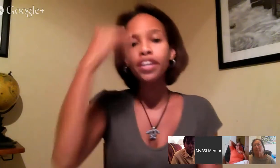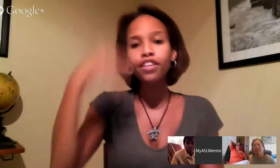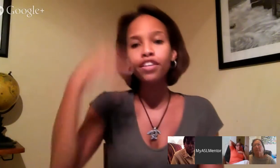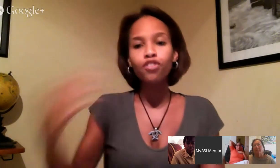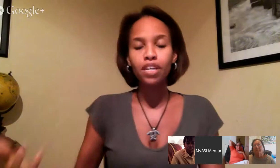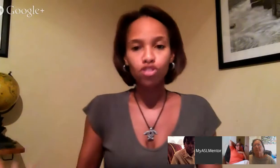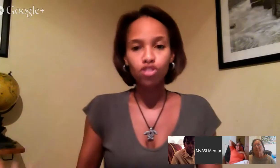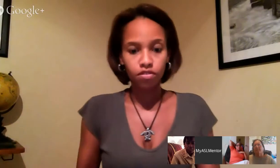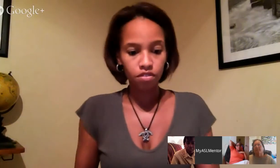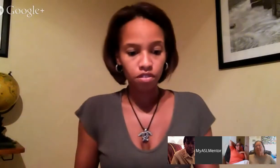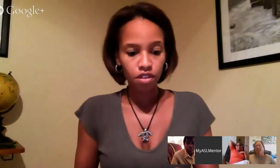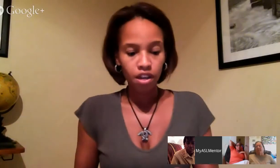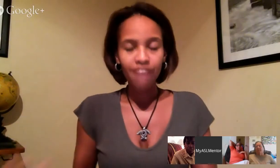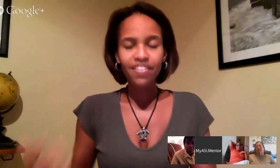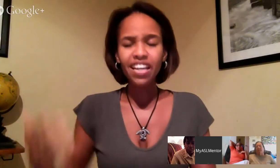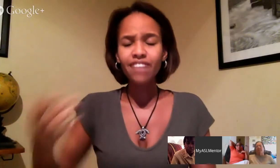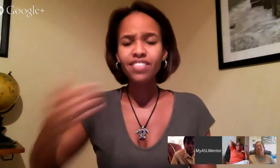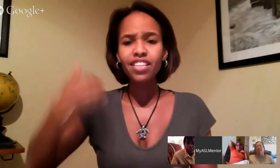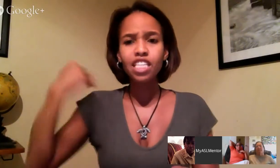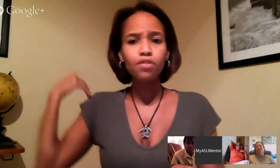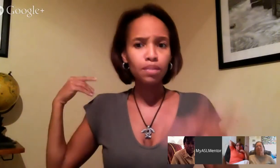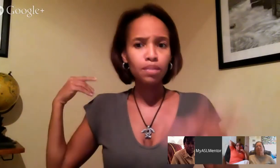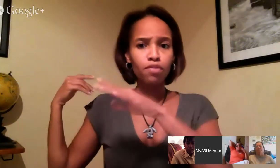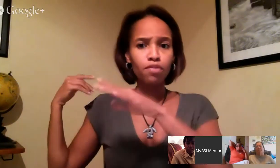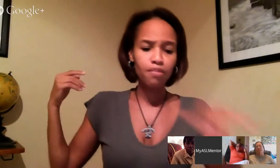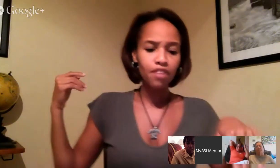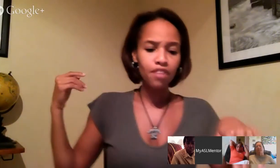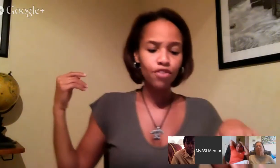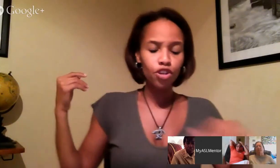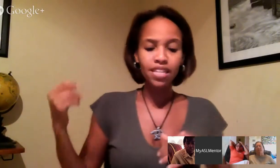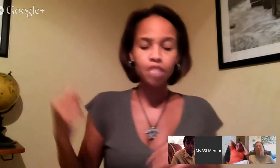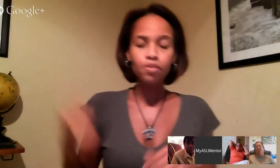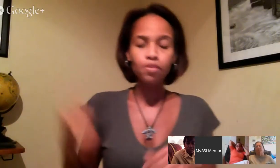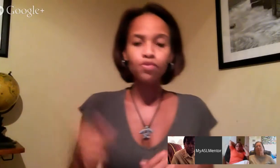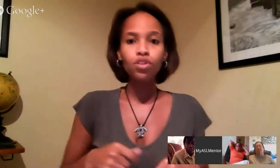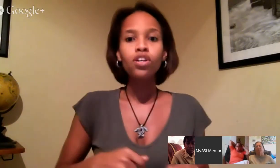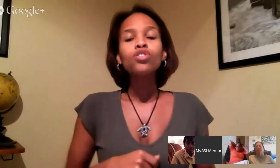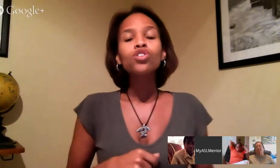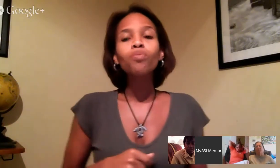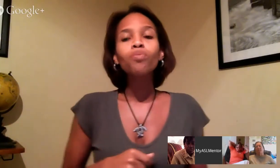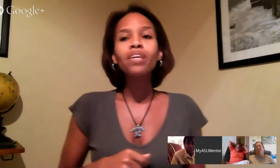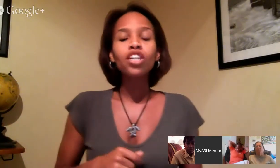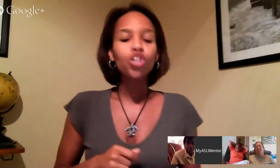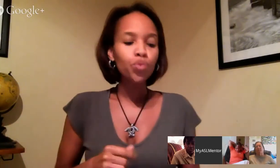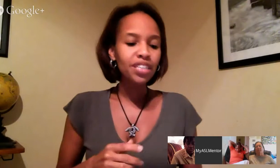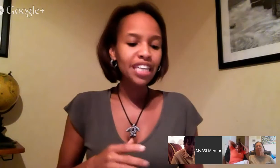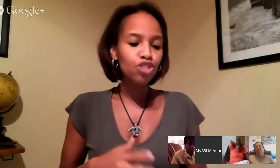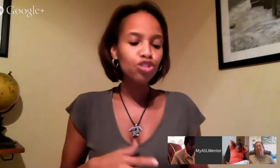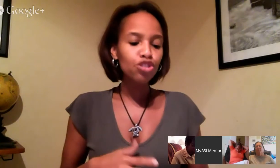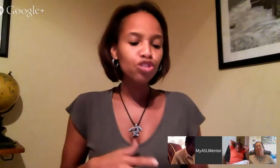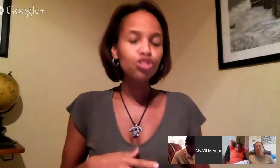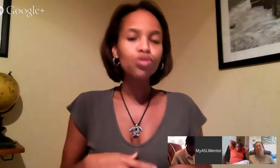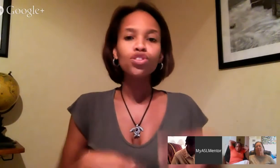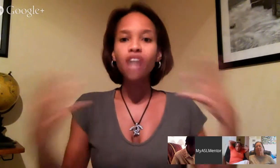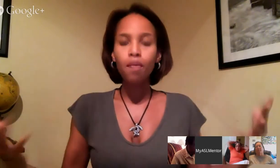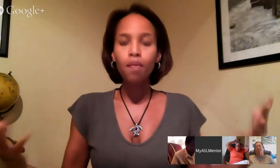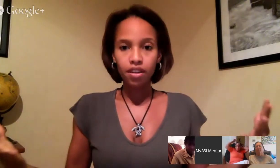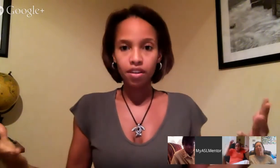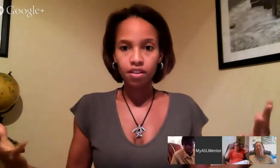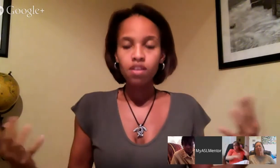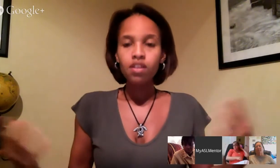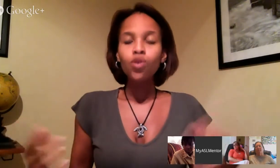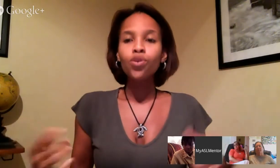known information. I think I've said this before. Some of you may have heard me say this before. So meaning you wouldn't introduce a new